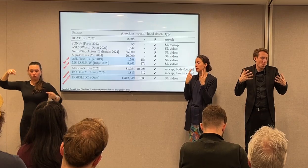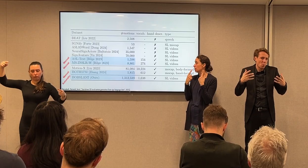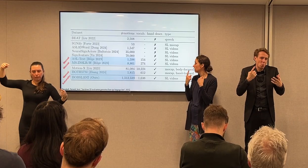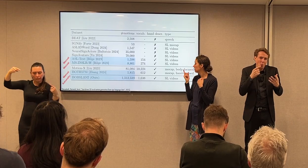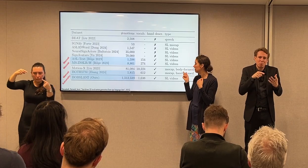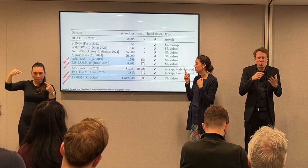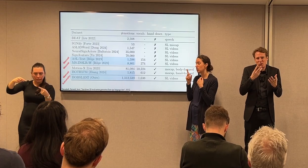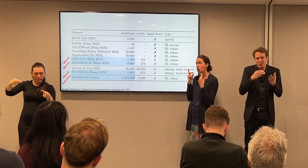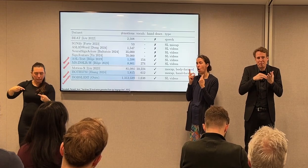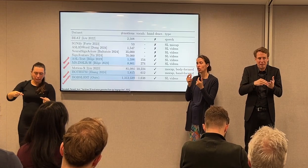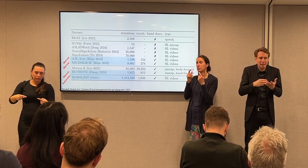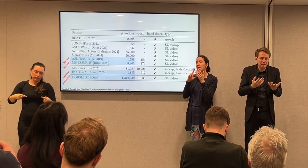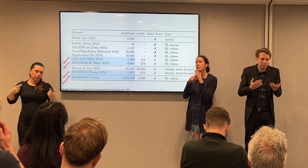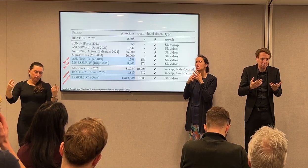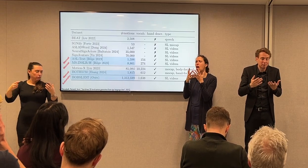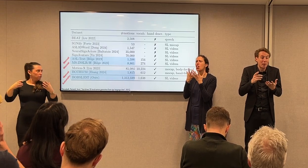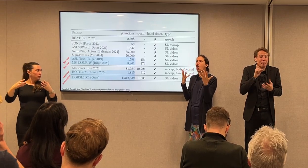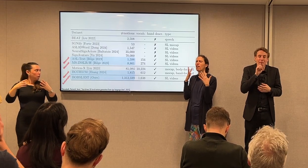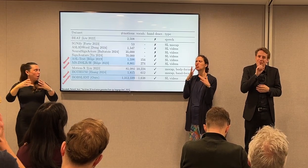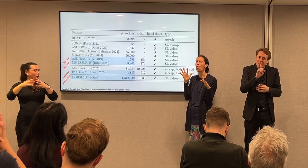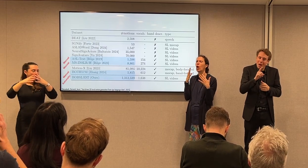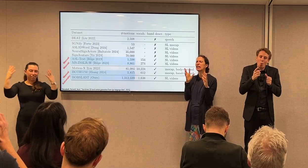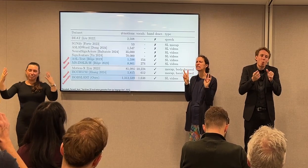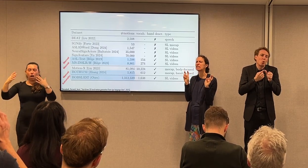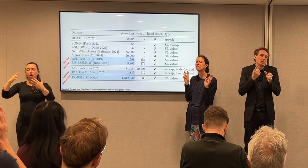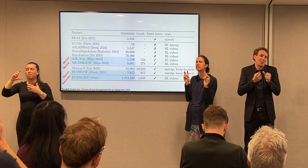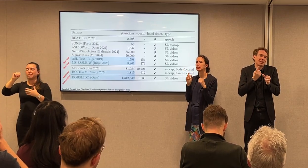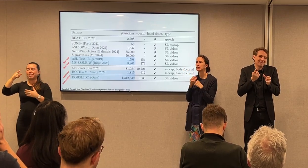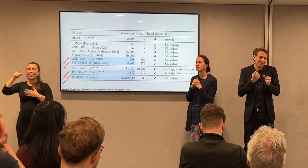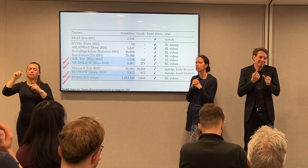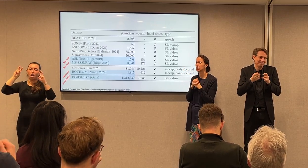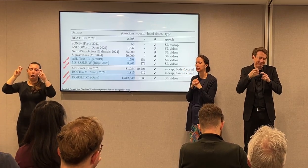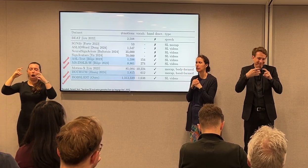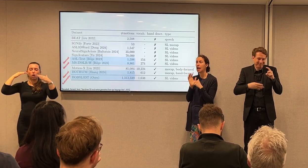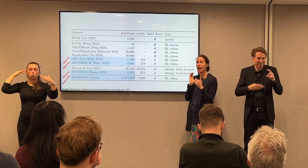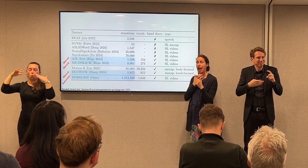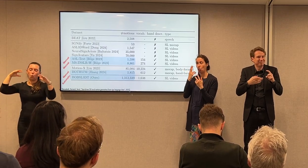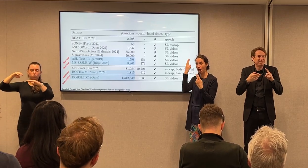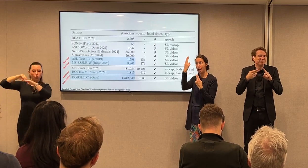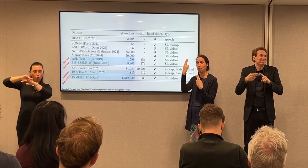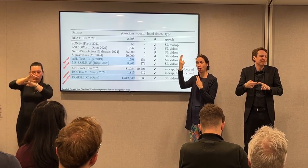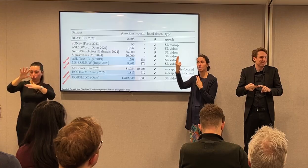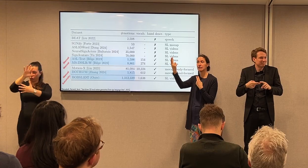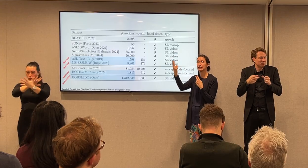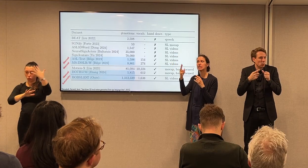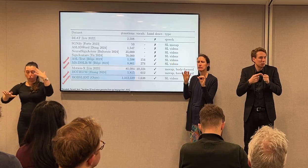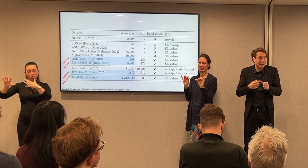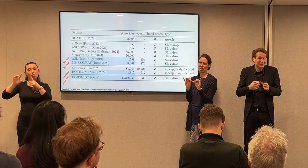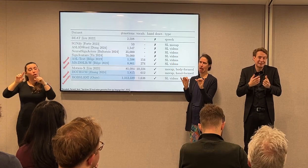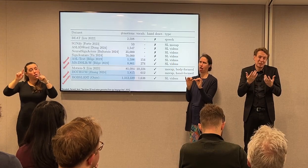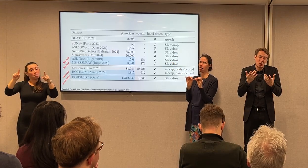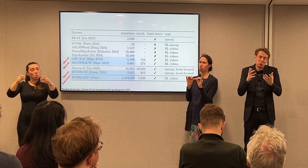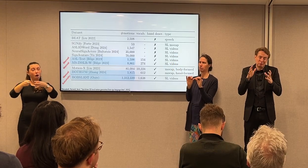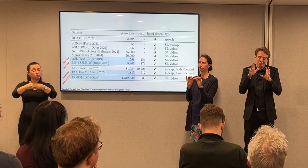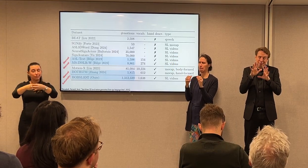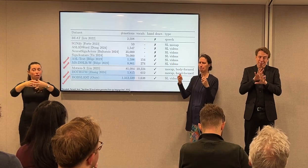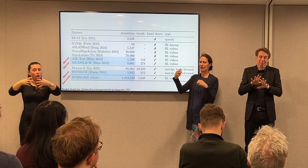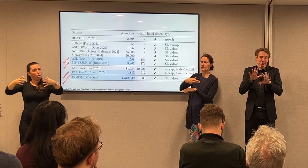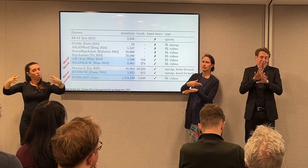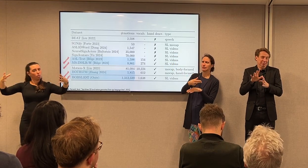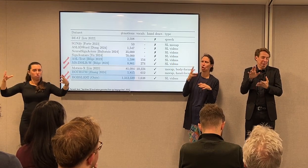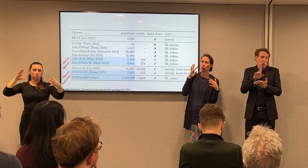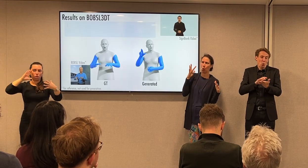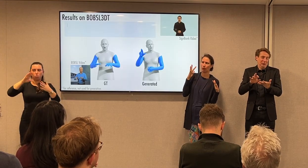so it's a lot more noisy, but our hypothesis is that the scale makes up for the noise to some